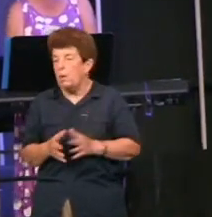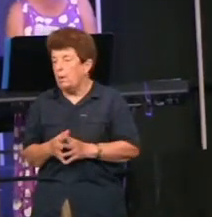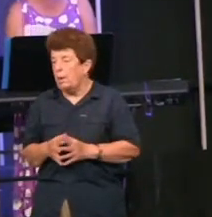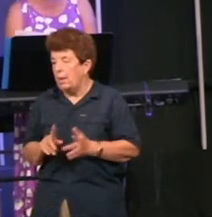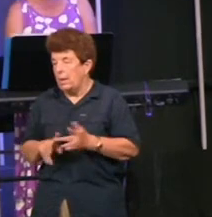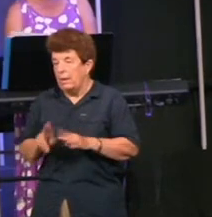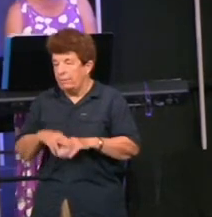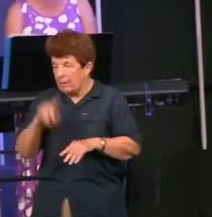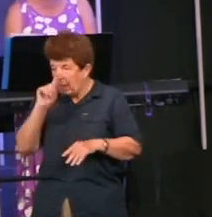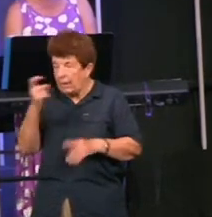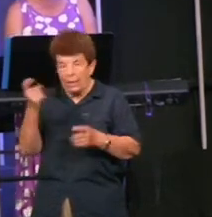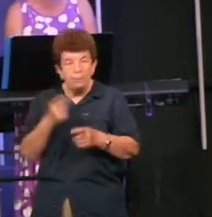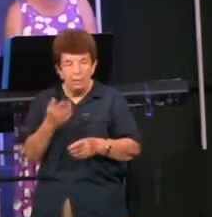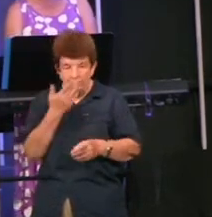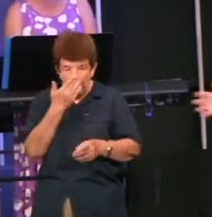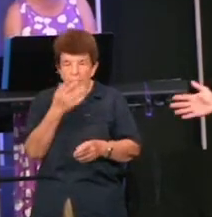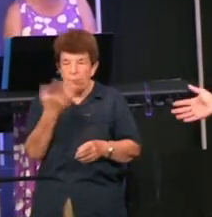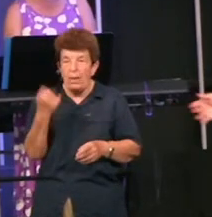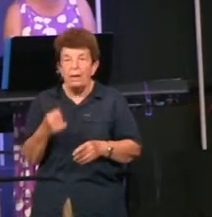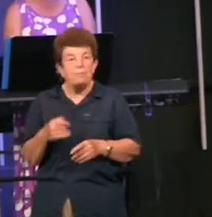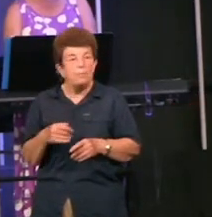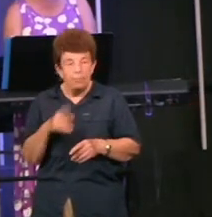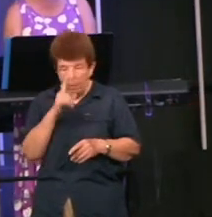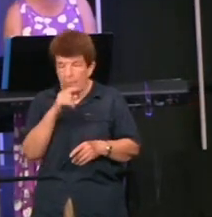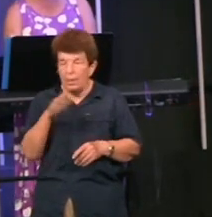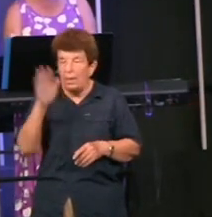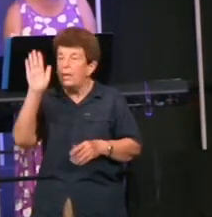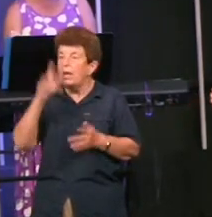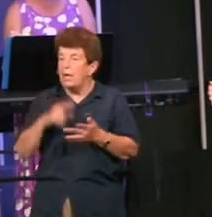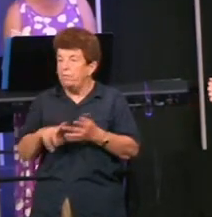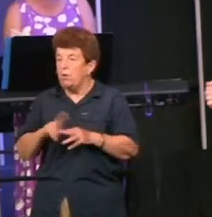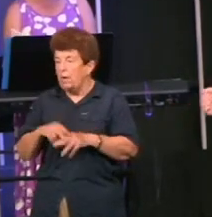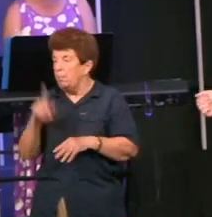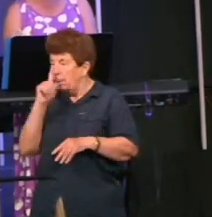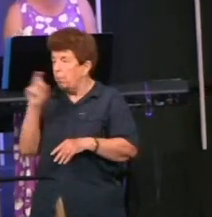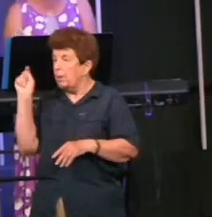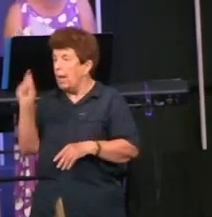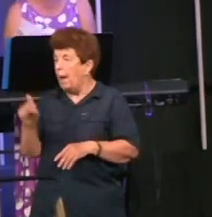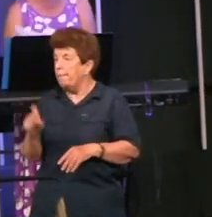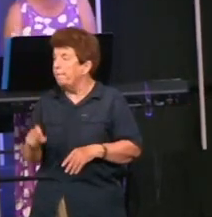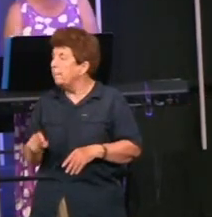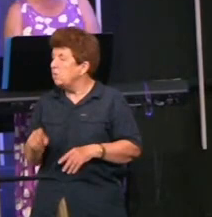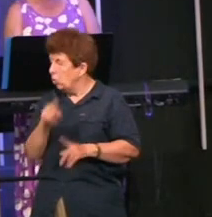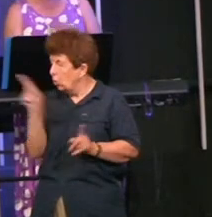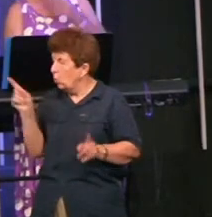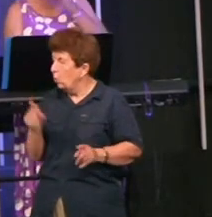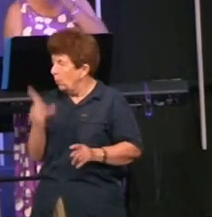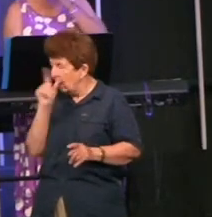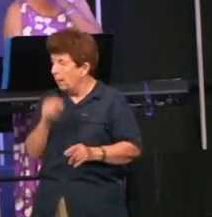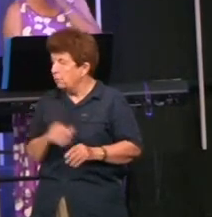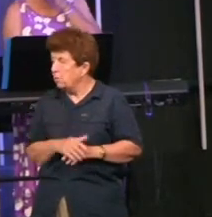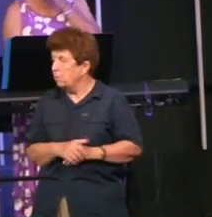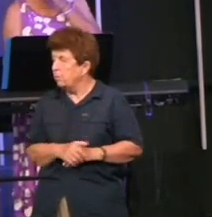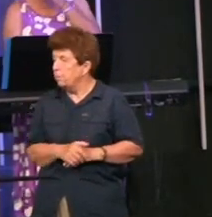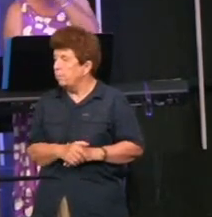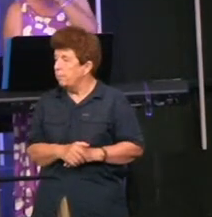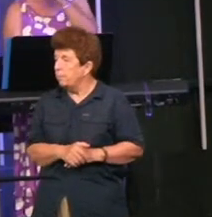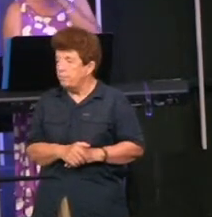And if you're not able to make it to the front, it's okay. We've got some stewards. Just put your hand up for us. We'll bring some of the elements to you.